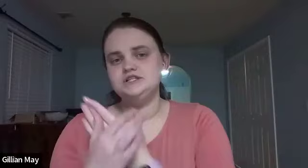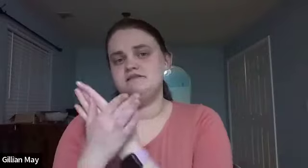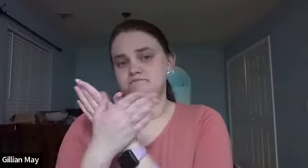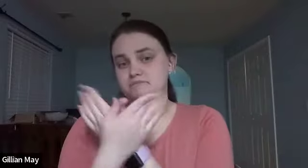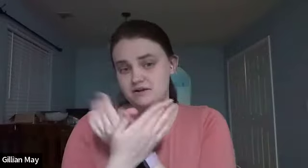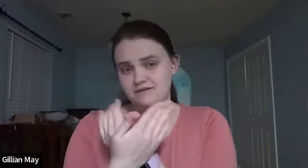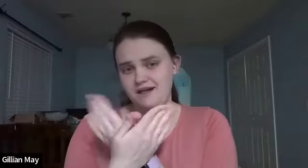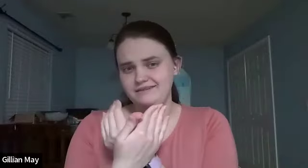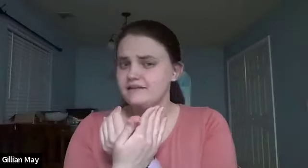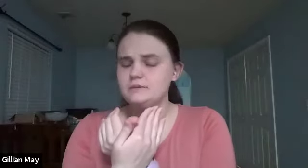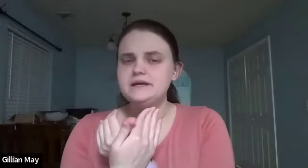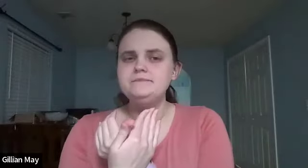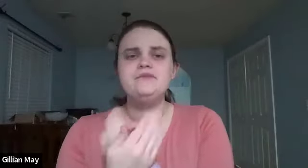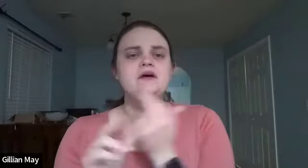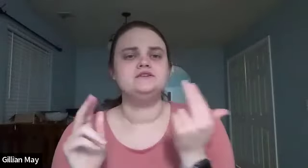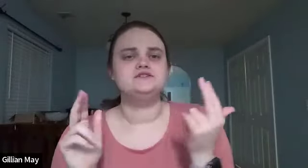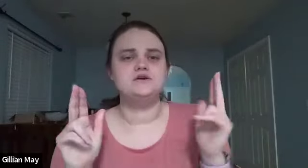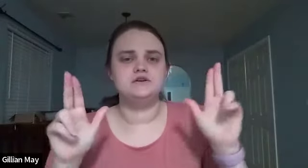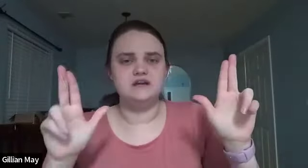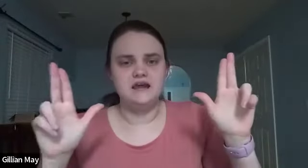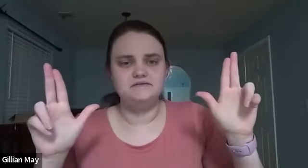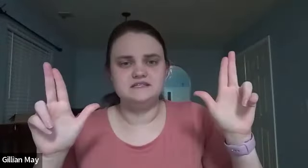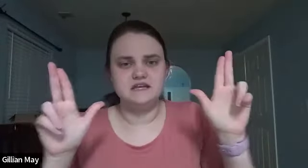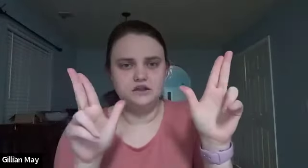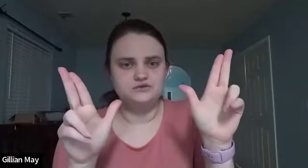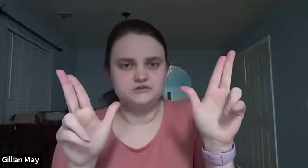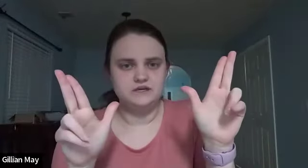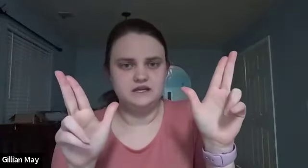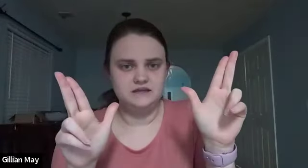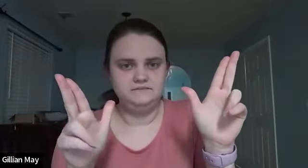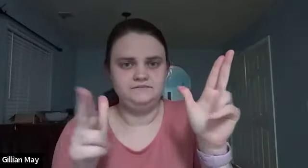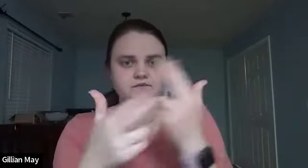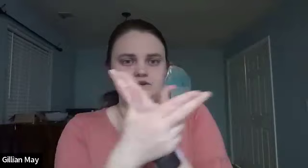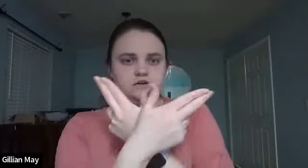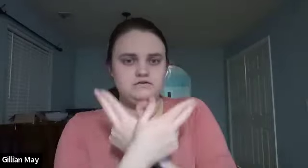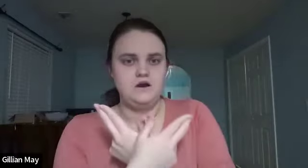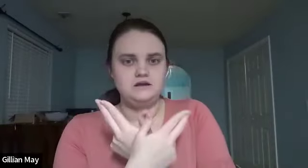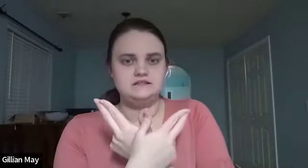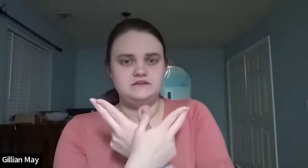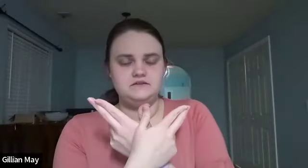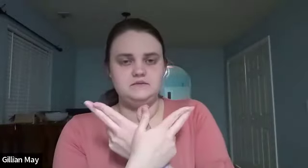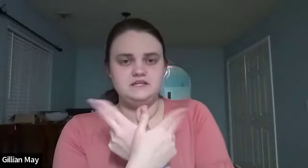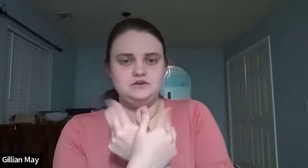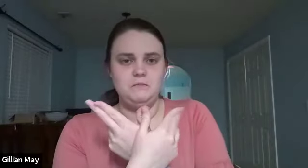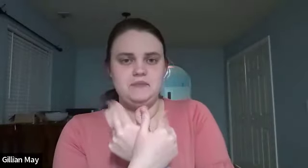to butterfly a little bit. So you're going to have this like closed three again. You're going to cross like the thumbs and you go